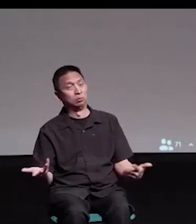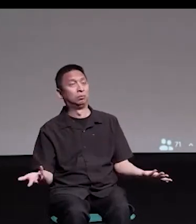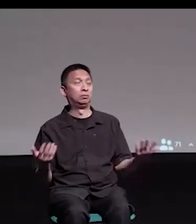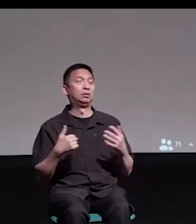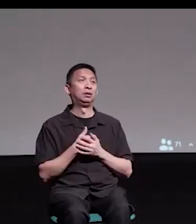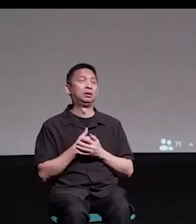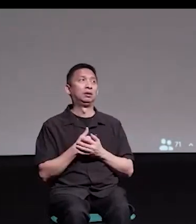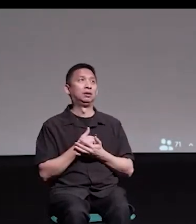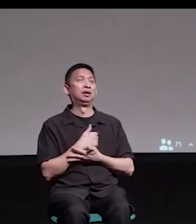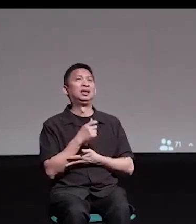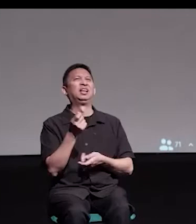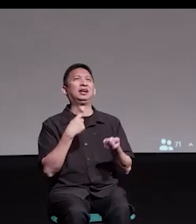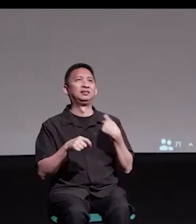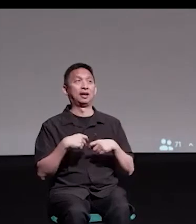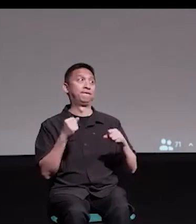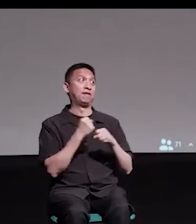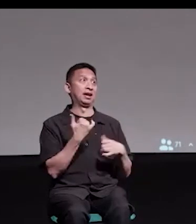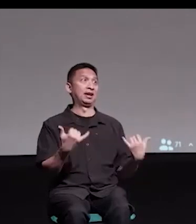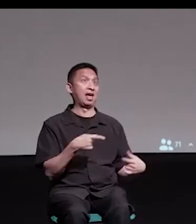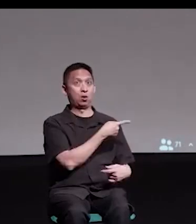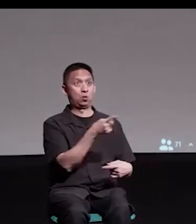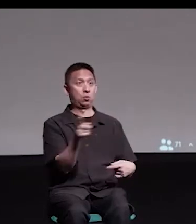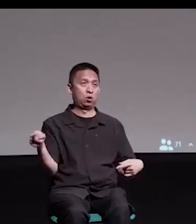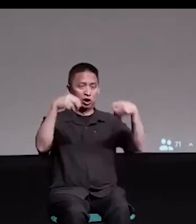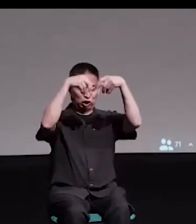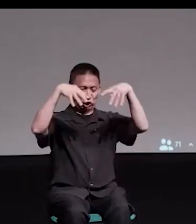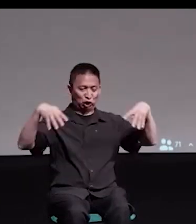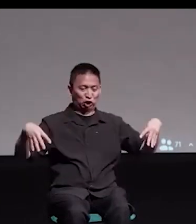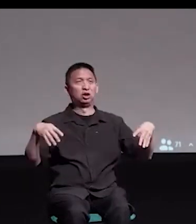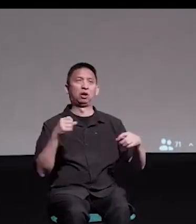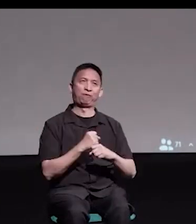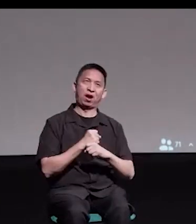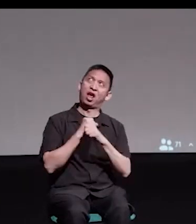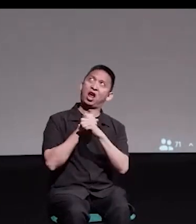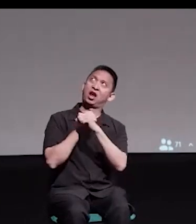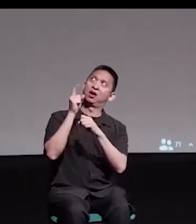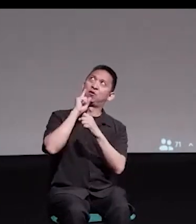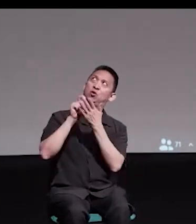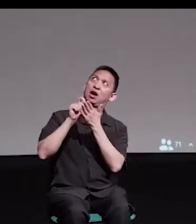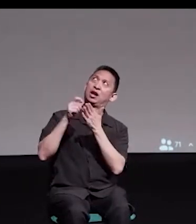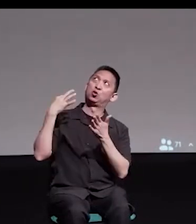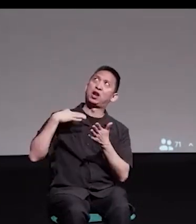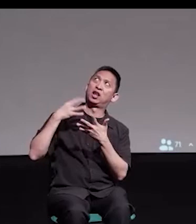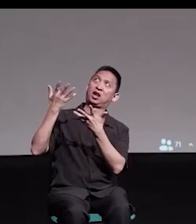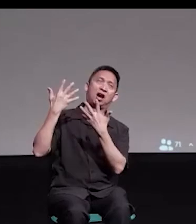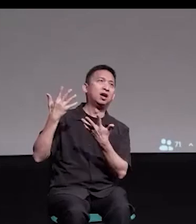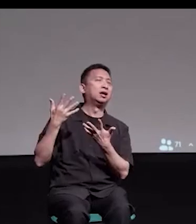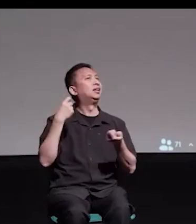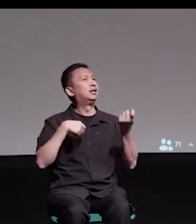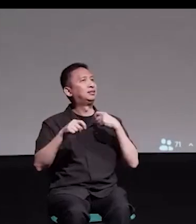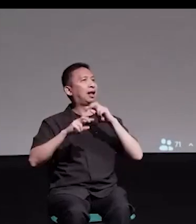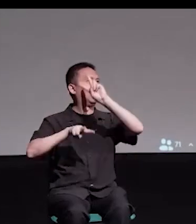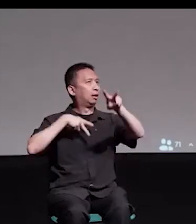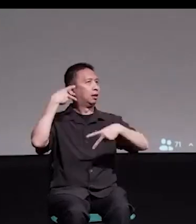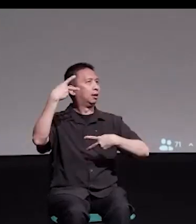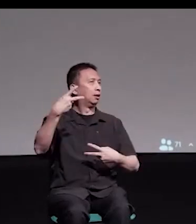rather than fighting it from the bottom up, which means to me feels like we're fighting for writing credit and to do more, is saying in some ways